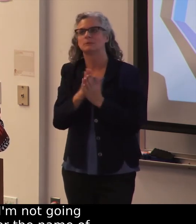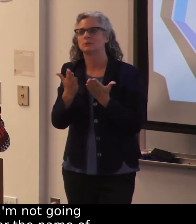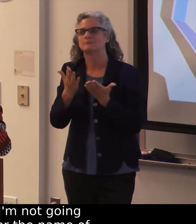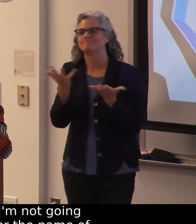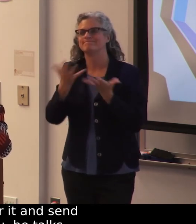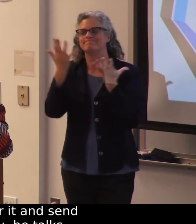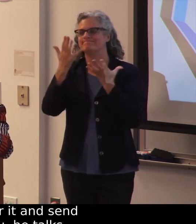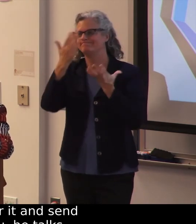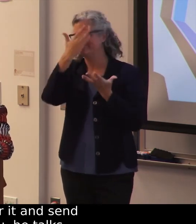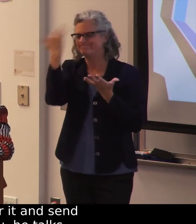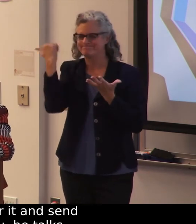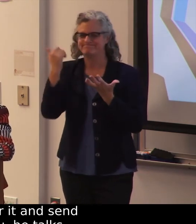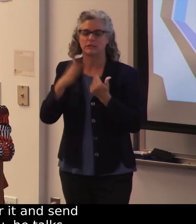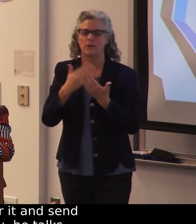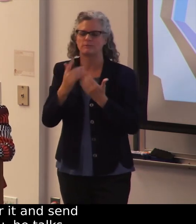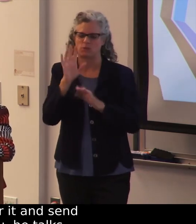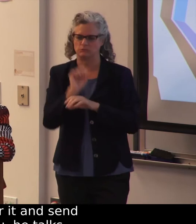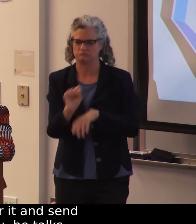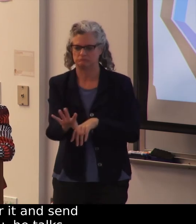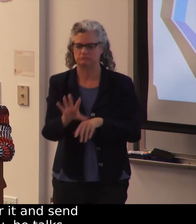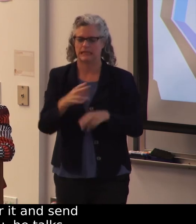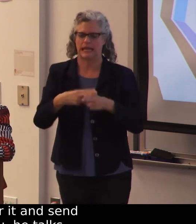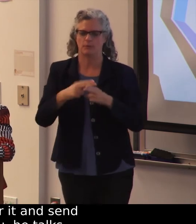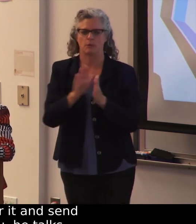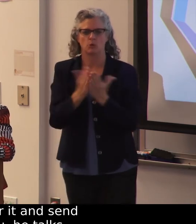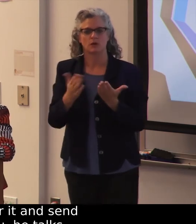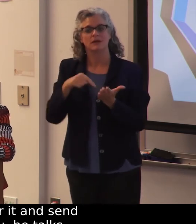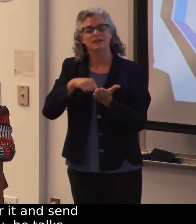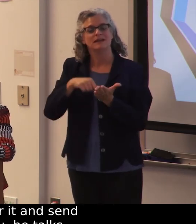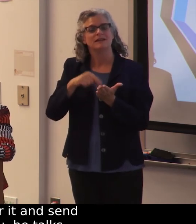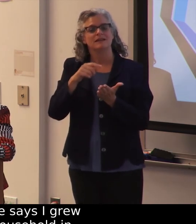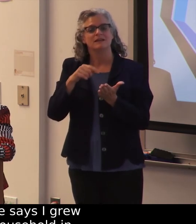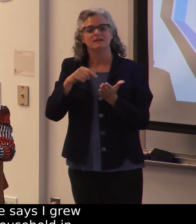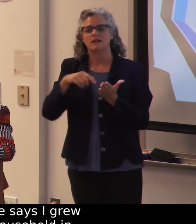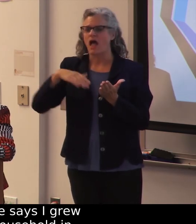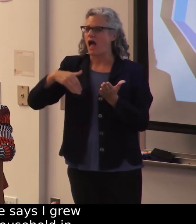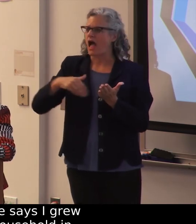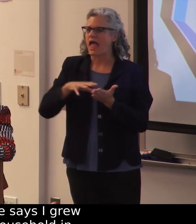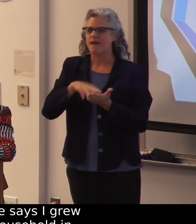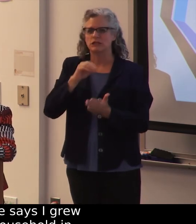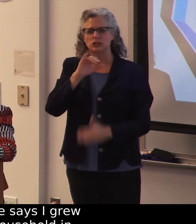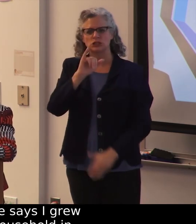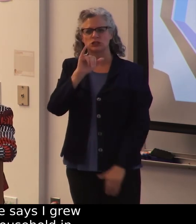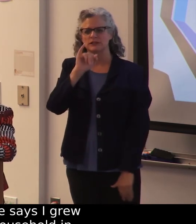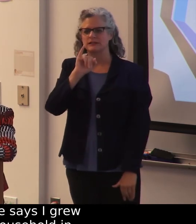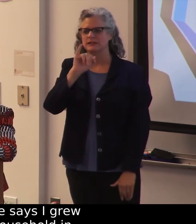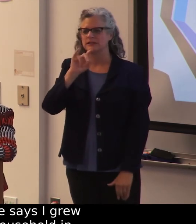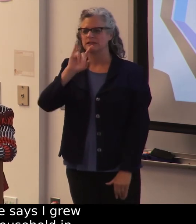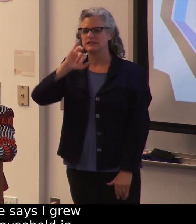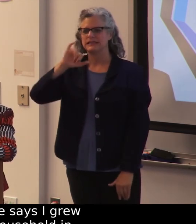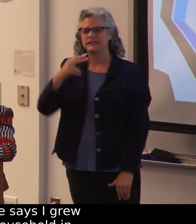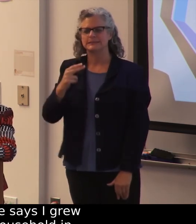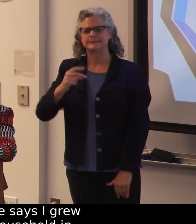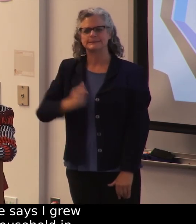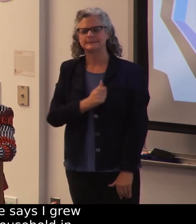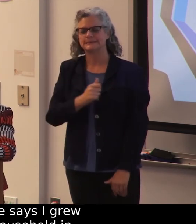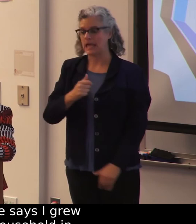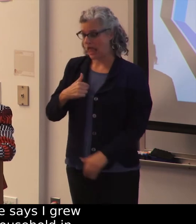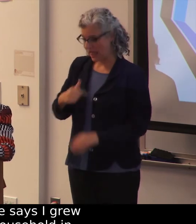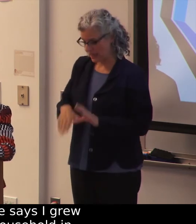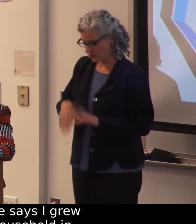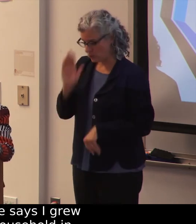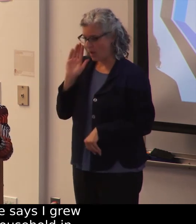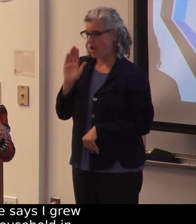but I will remember it and can send it to you. He talks about having not learned Yiddish. And he says, I grew up in a household, okay, in